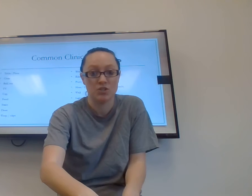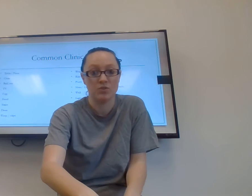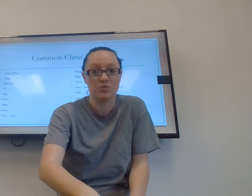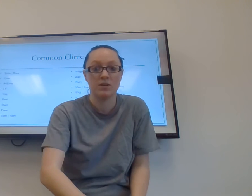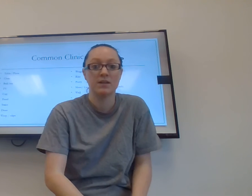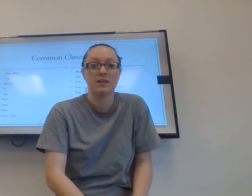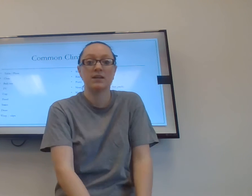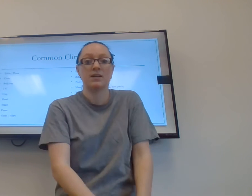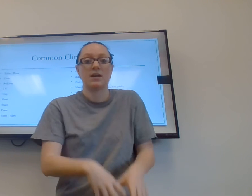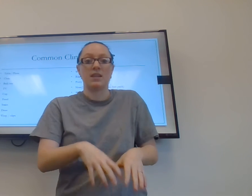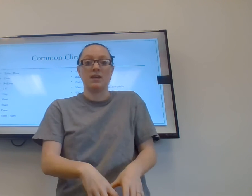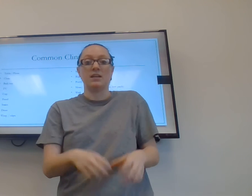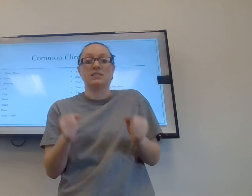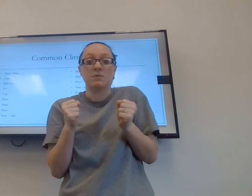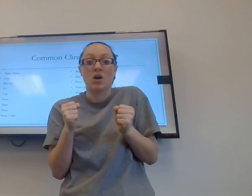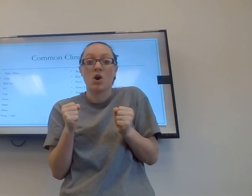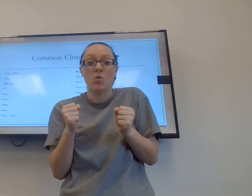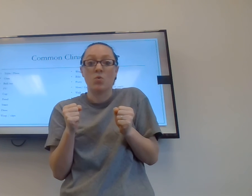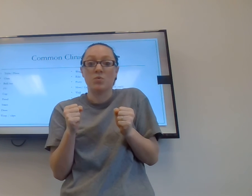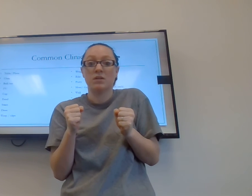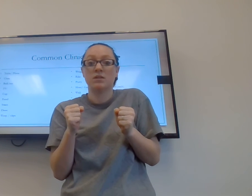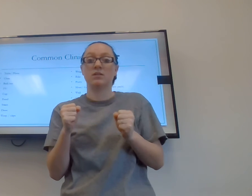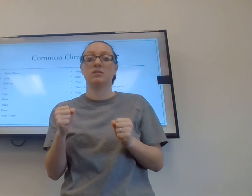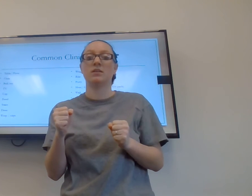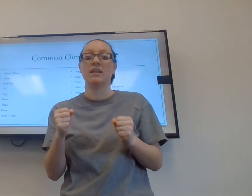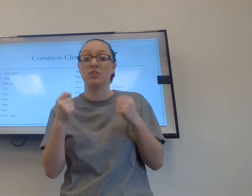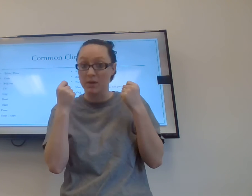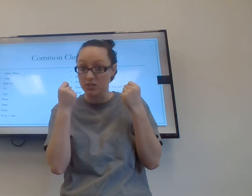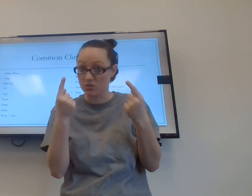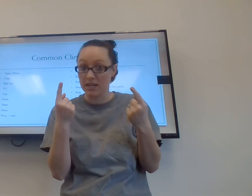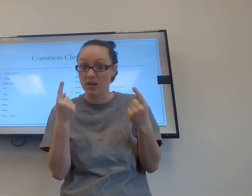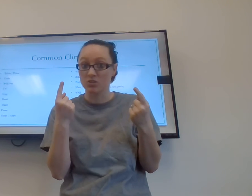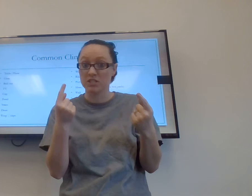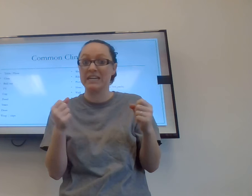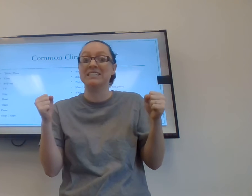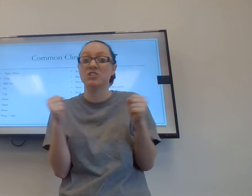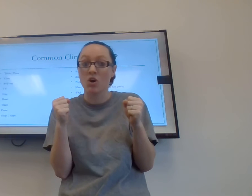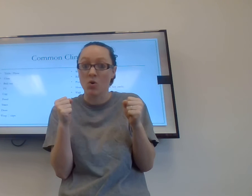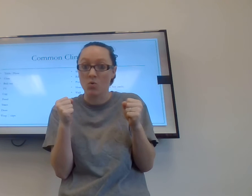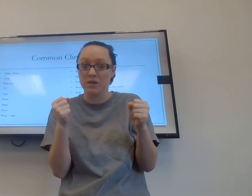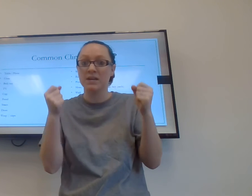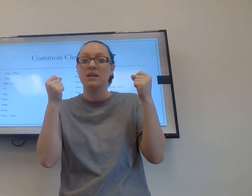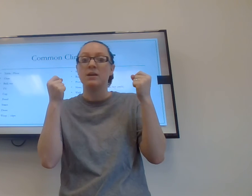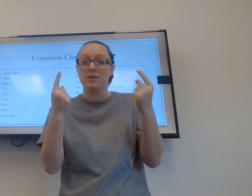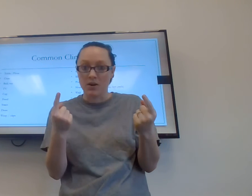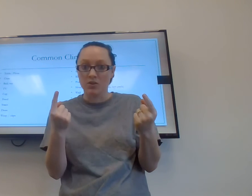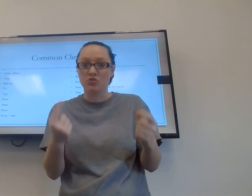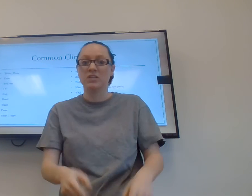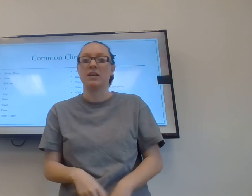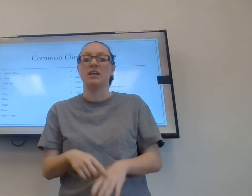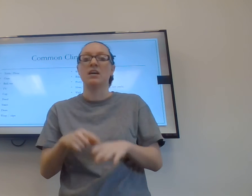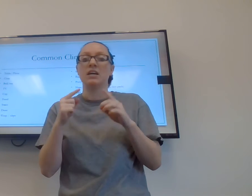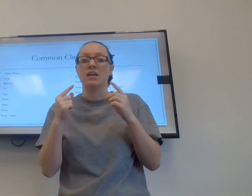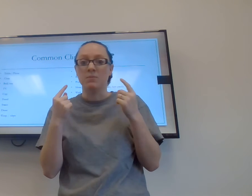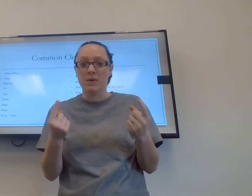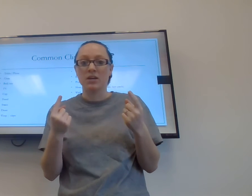into, and then it's going to be cold. And make sure that they understand it's cold. Understand. Make